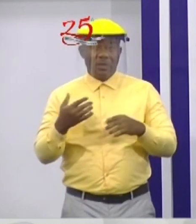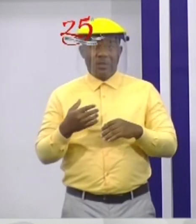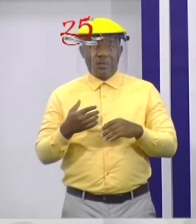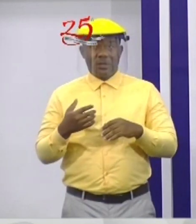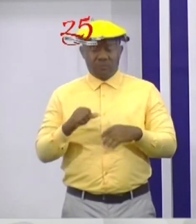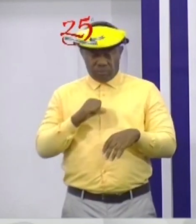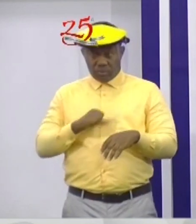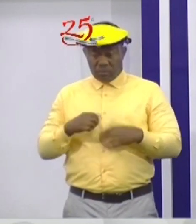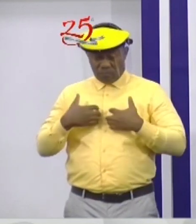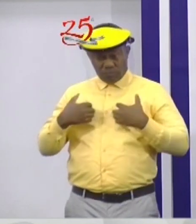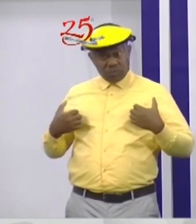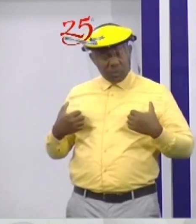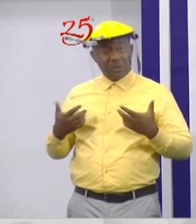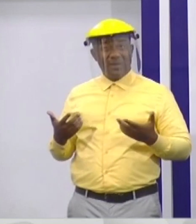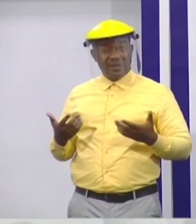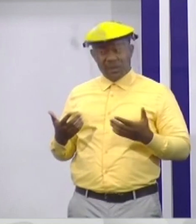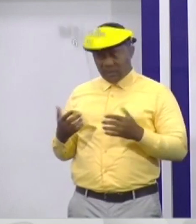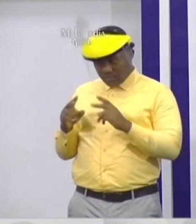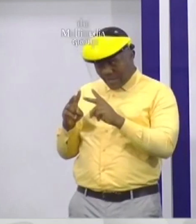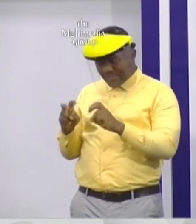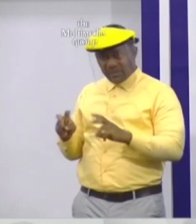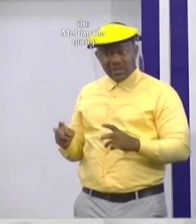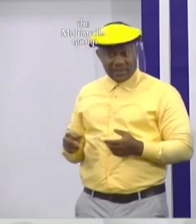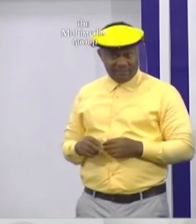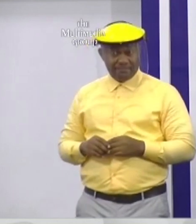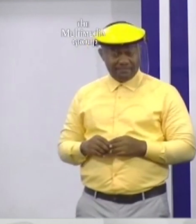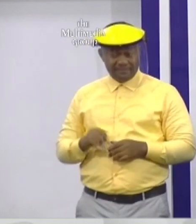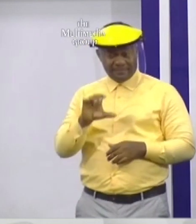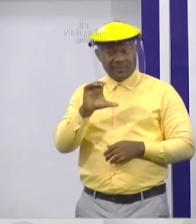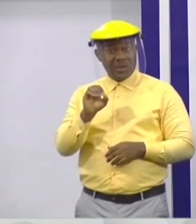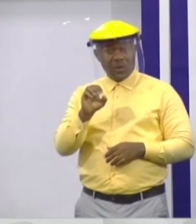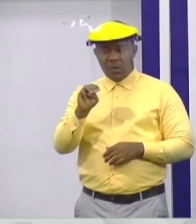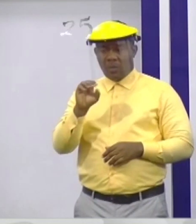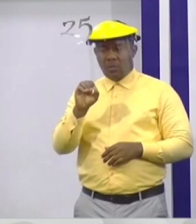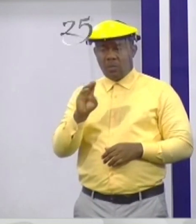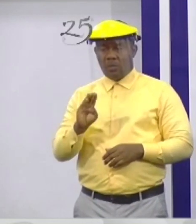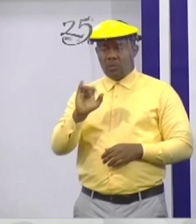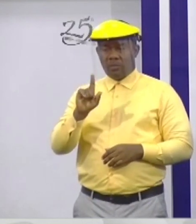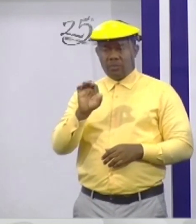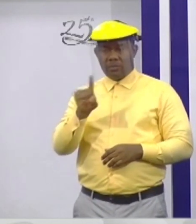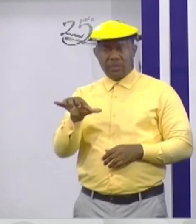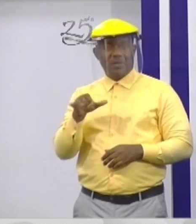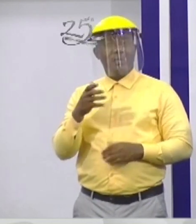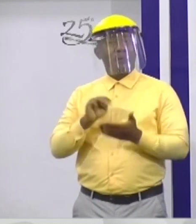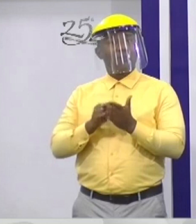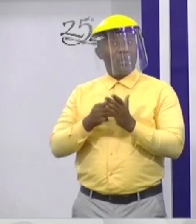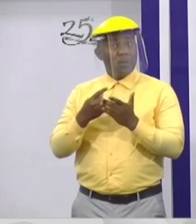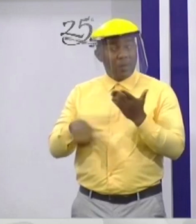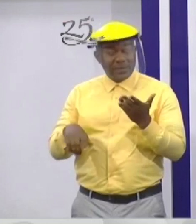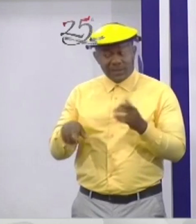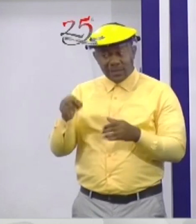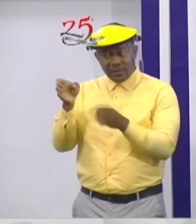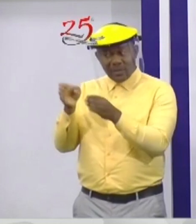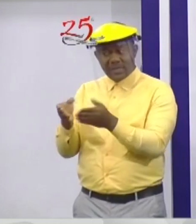autopsy examinations. So comorbid means that these disease conditions are